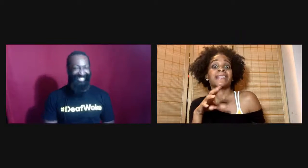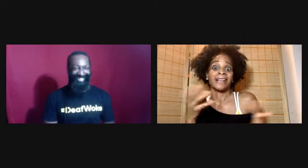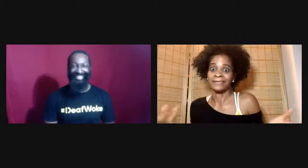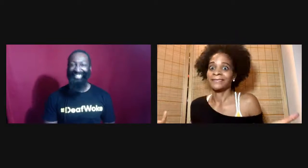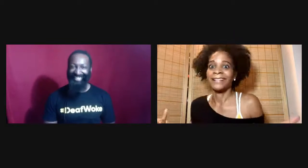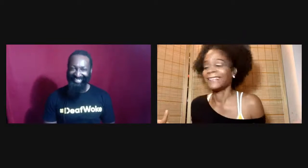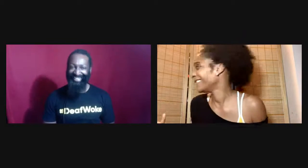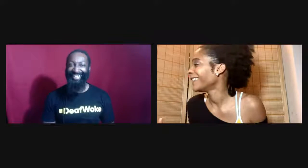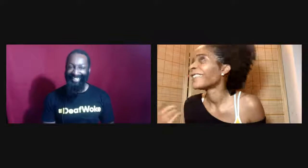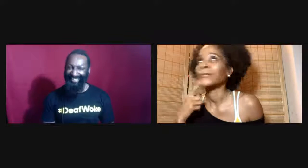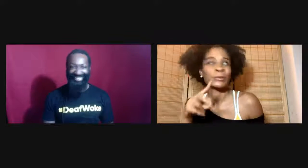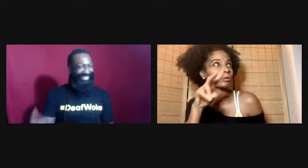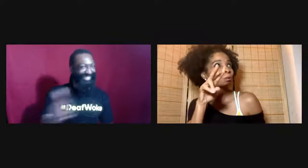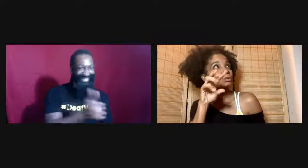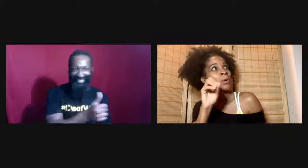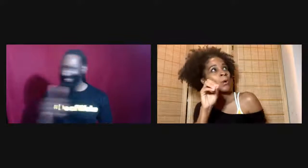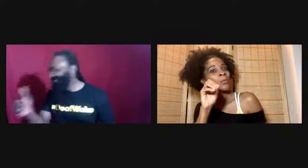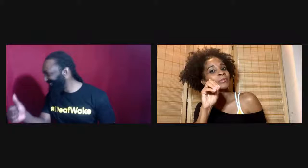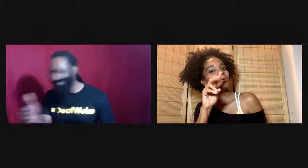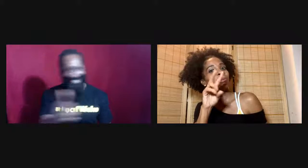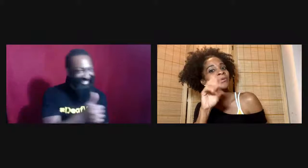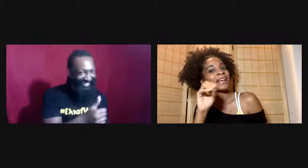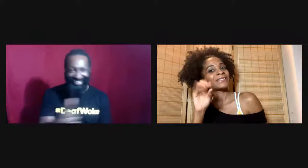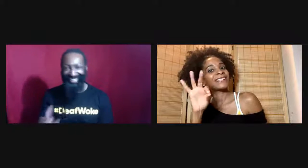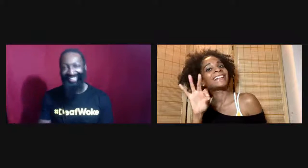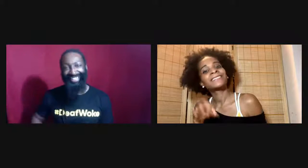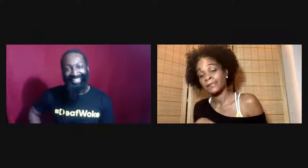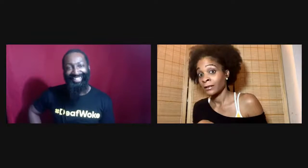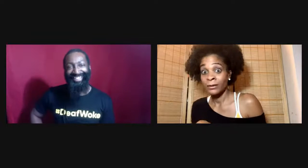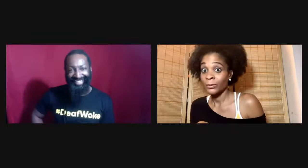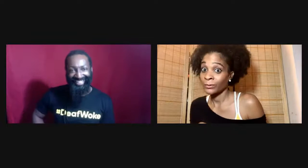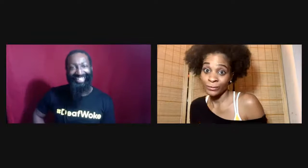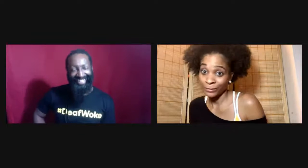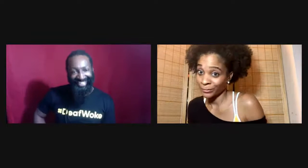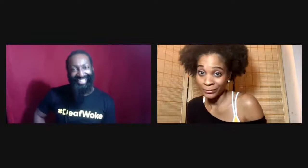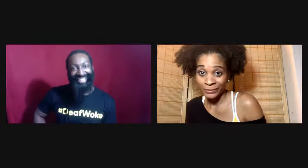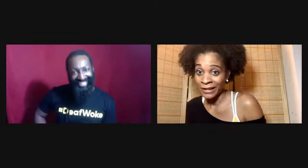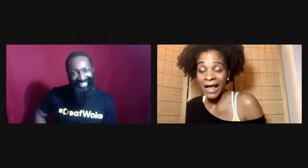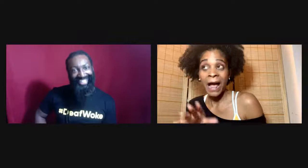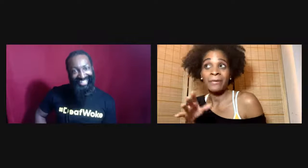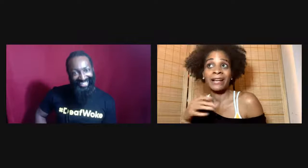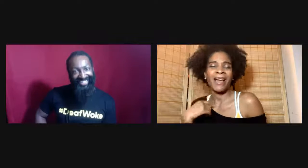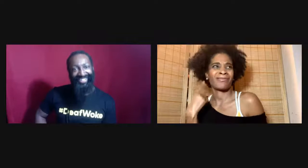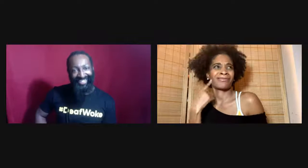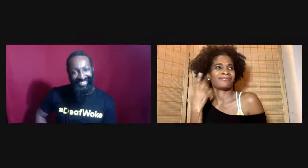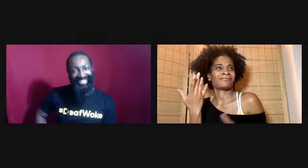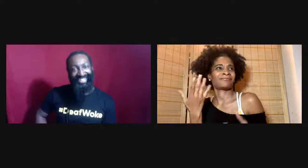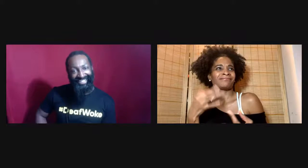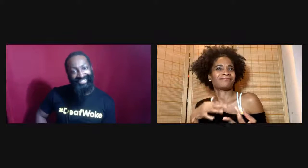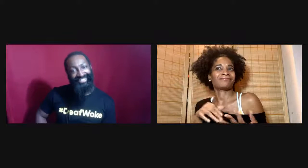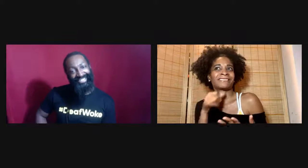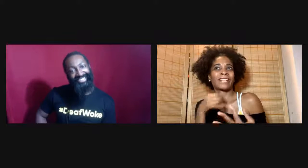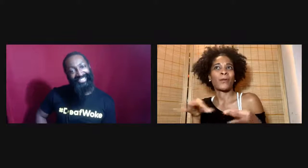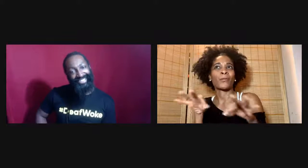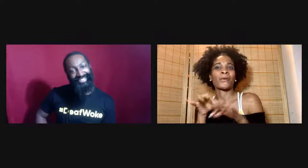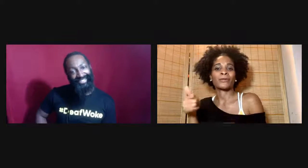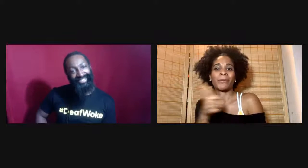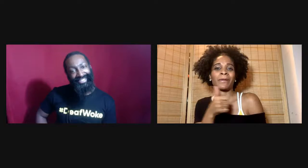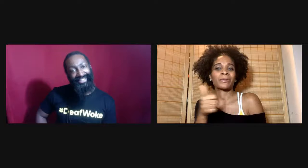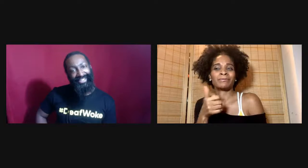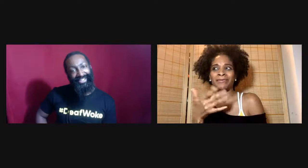to New York. I know, right? That was around 2009.